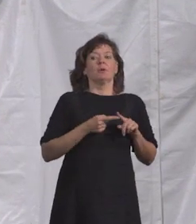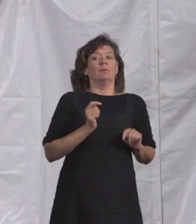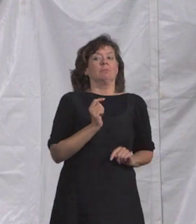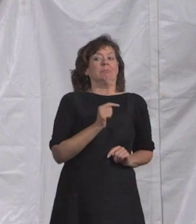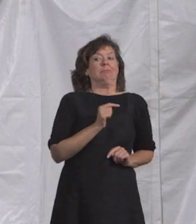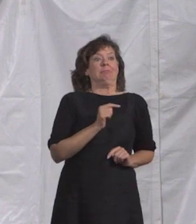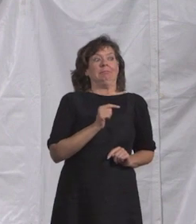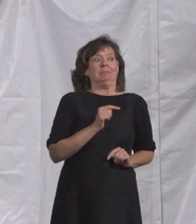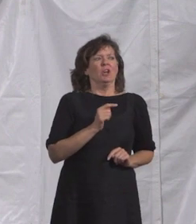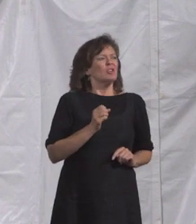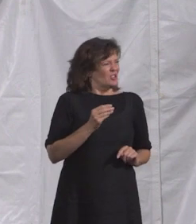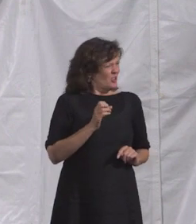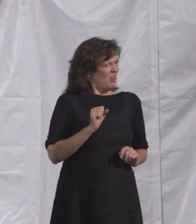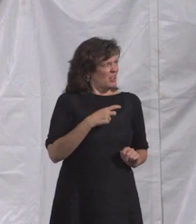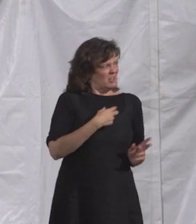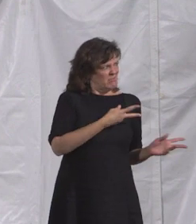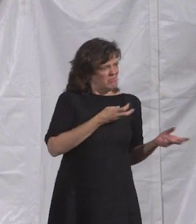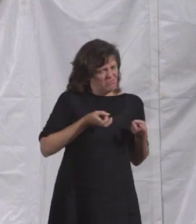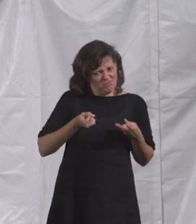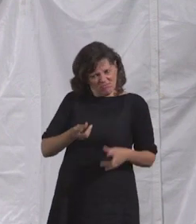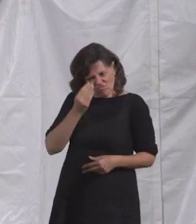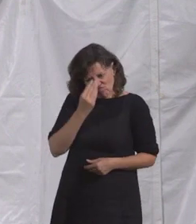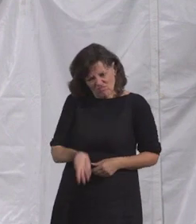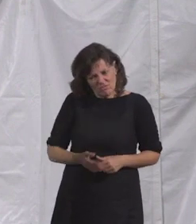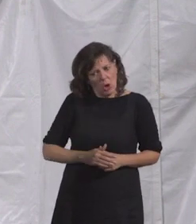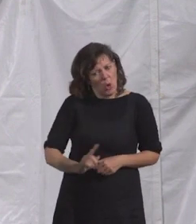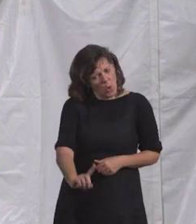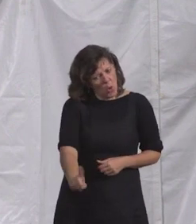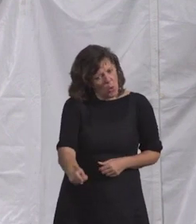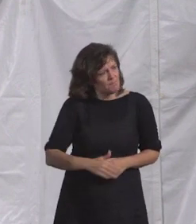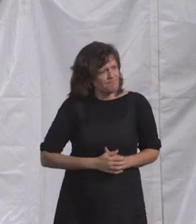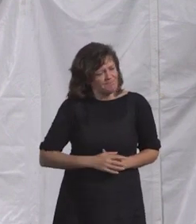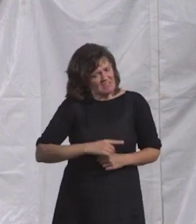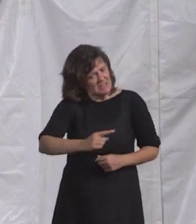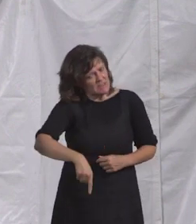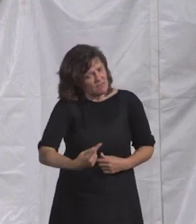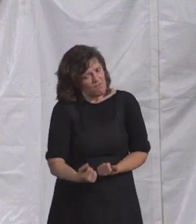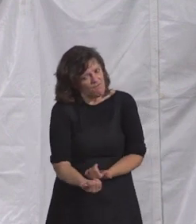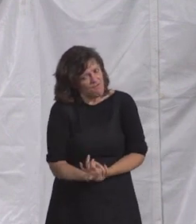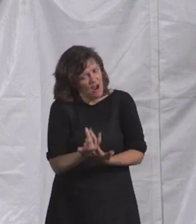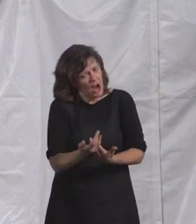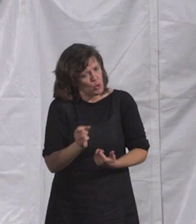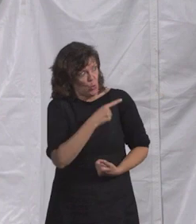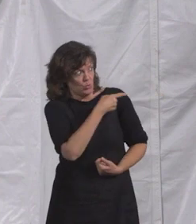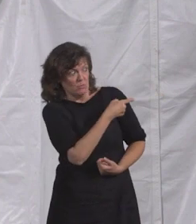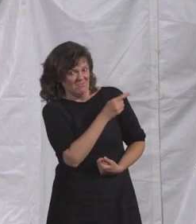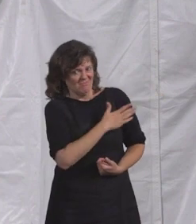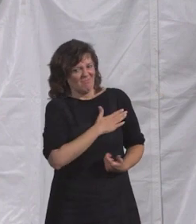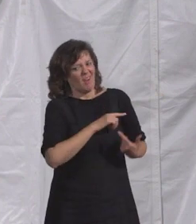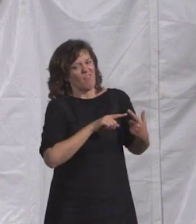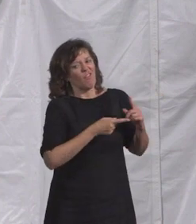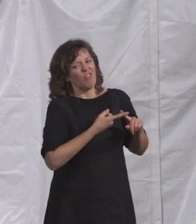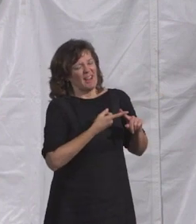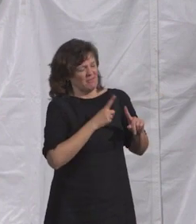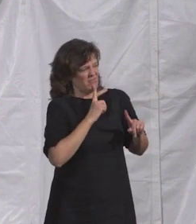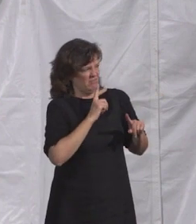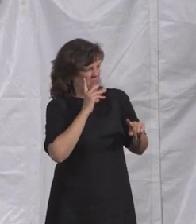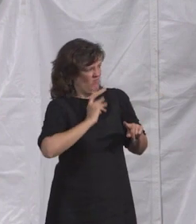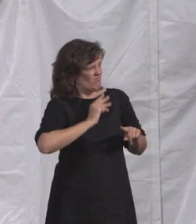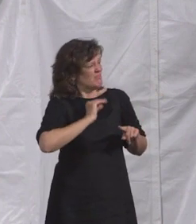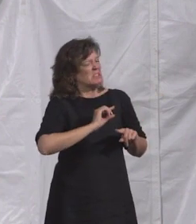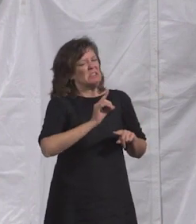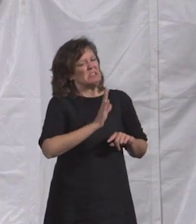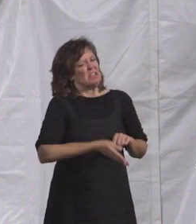your chain on fire. So-and-so set their chain on fire. They were never the same afterwards. And my chief candidate was a guy